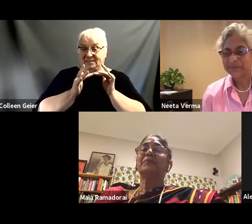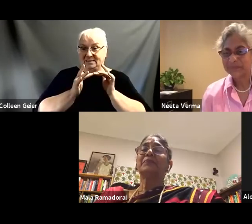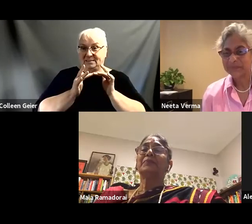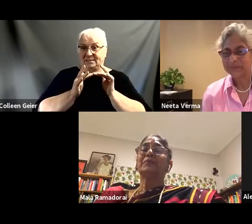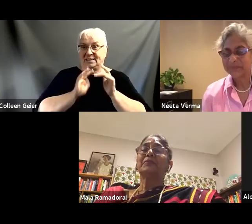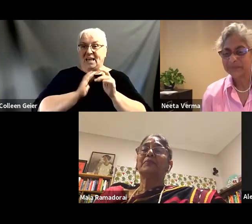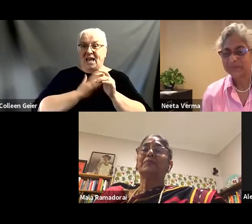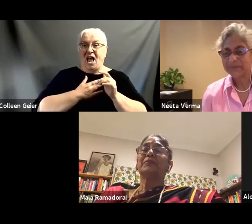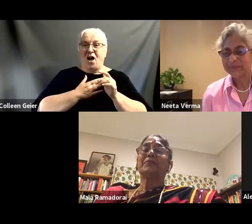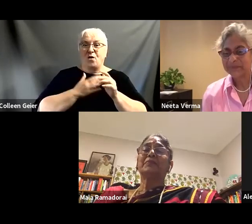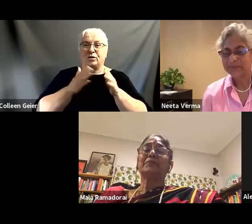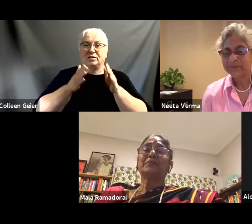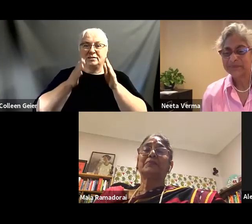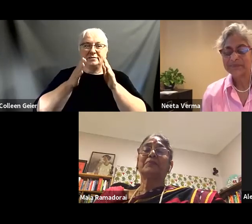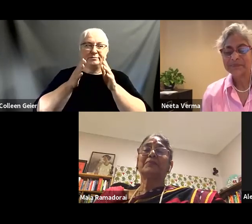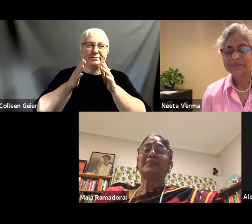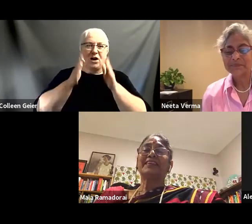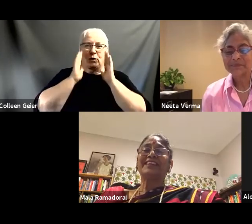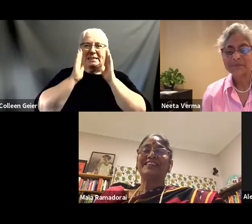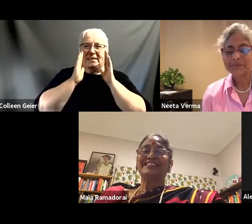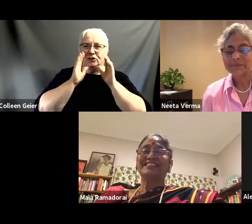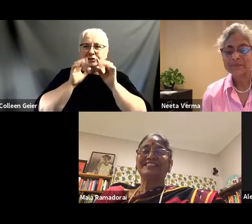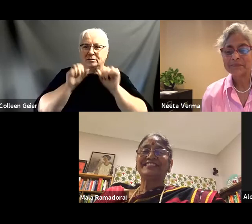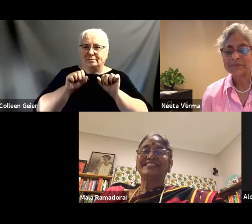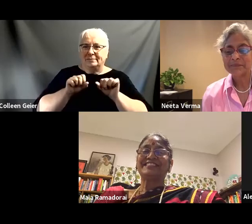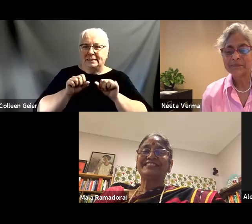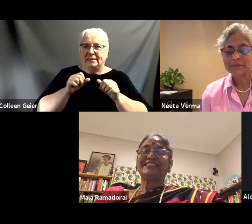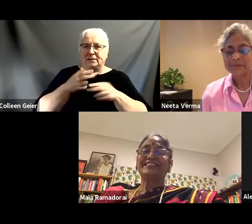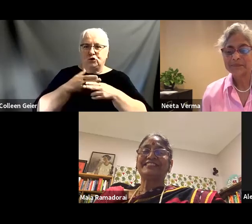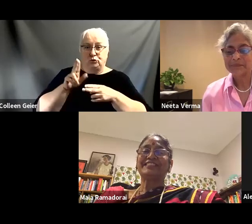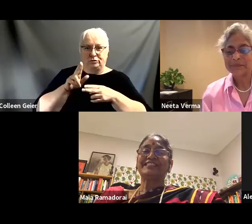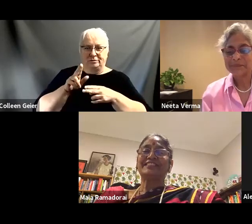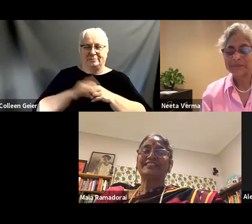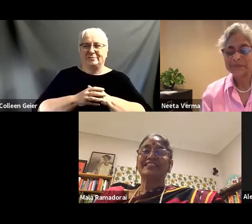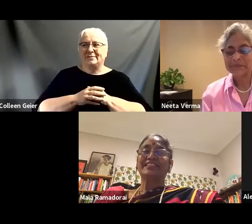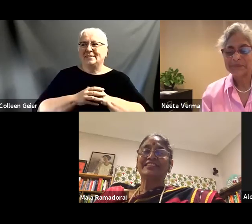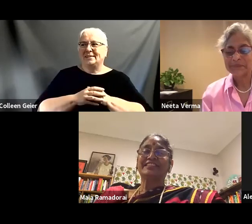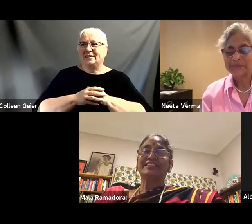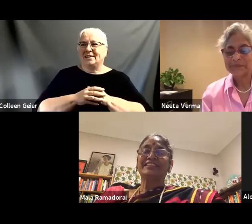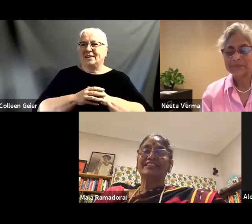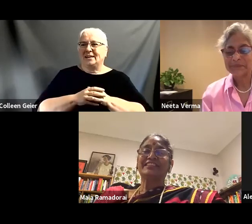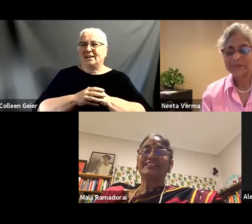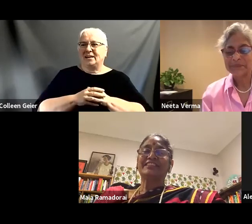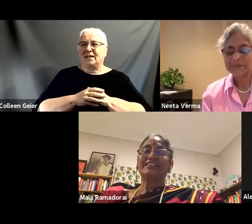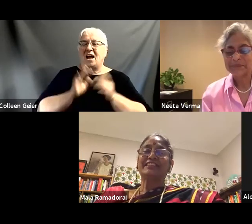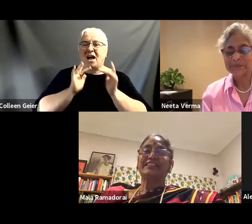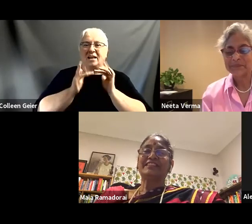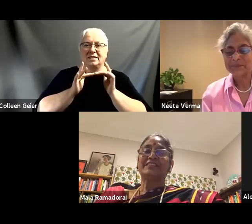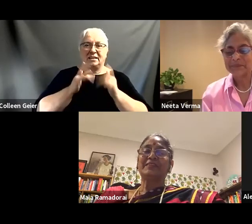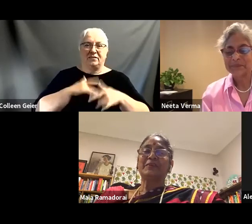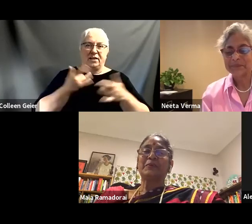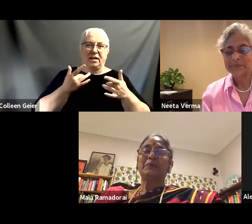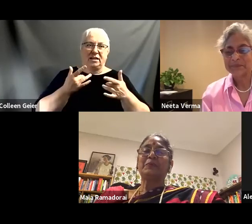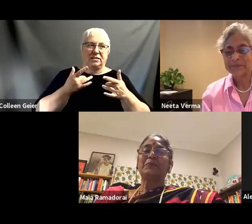attention span seems to be shortening, and it is therefore less customary, I think, with these online events to go